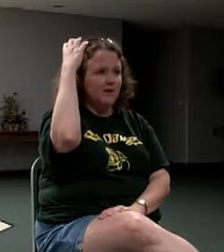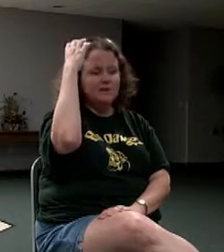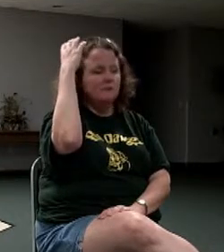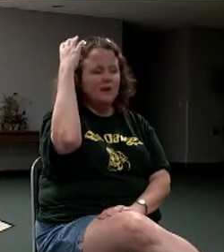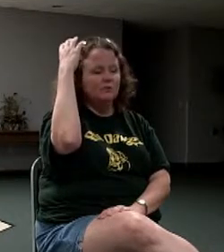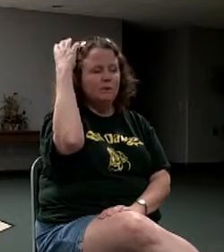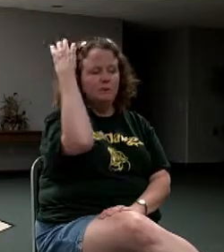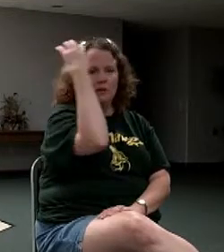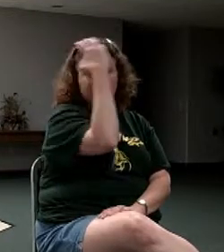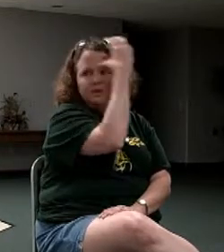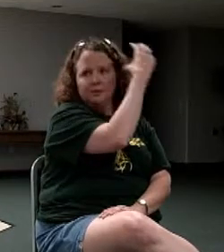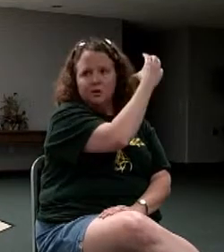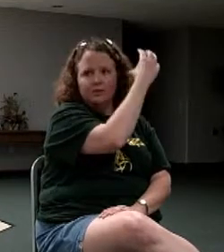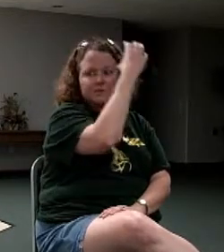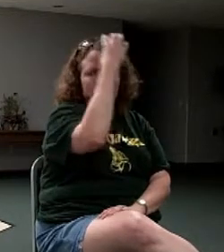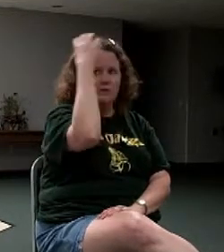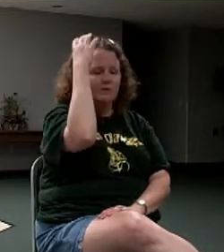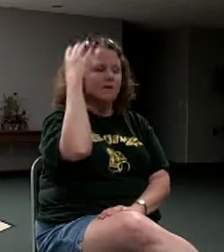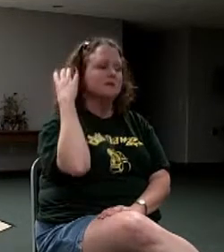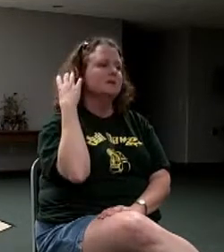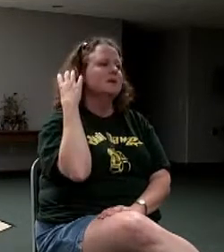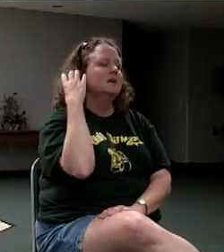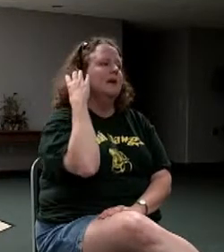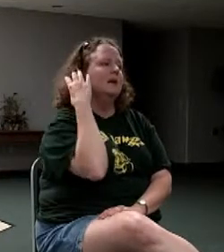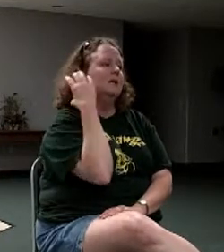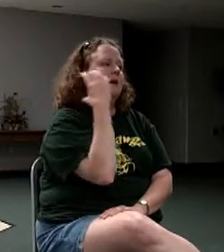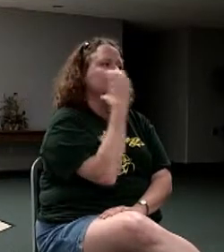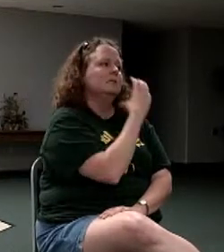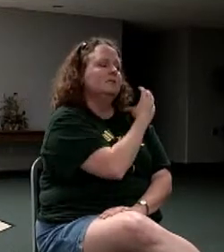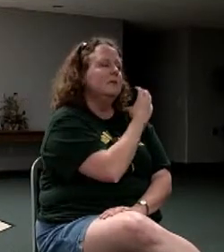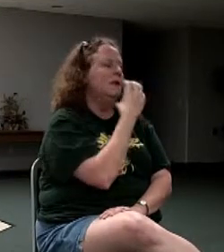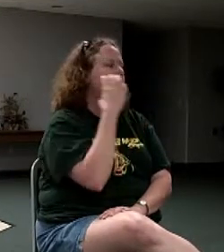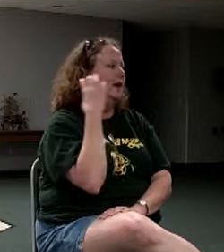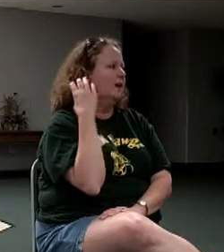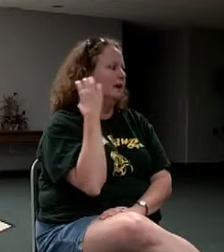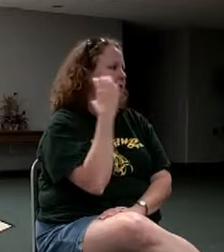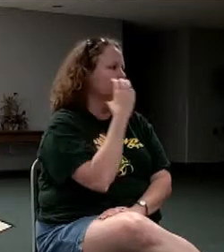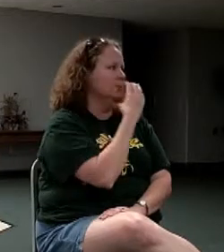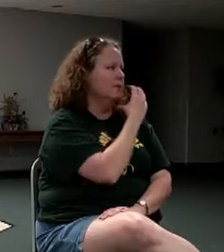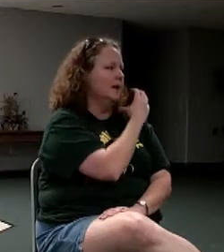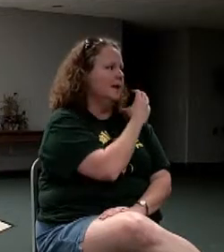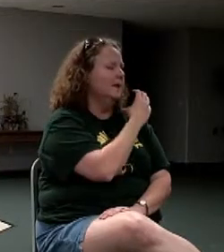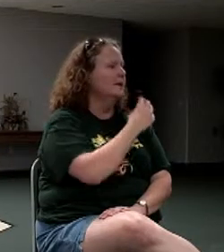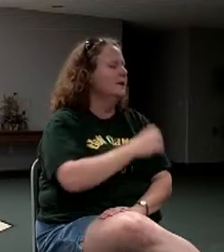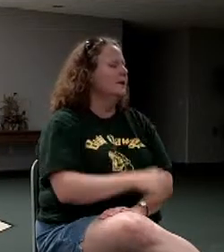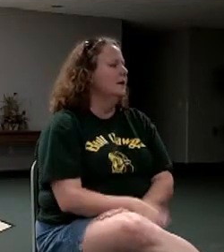face. Male people in your family are in this part of your face. And female are down here. Okay.